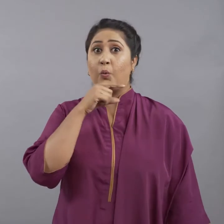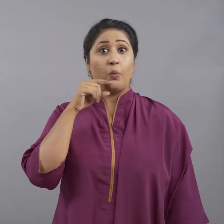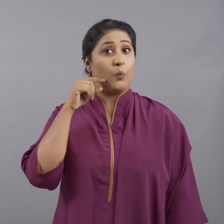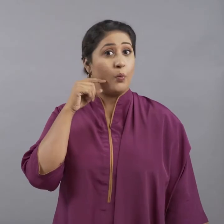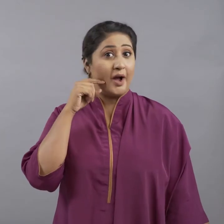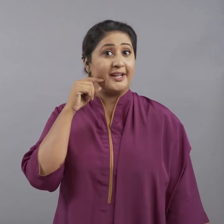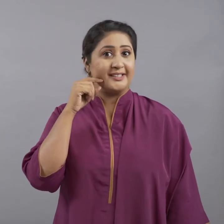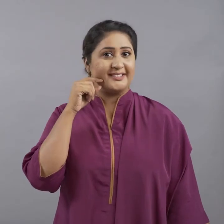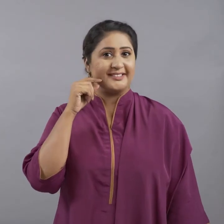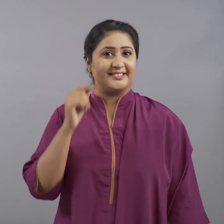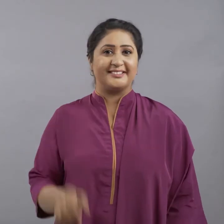White.